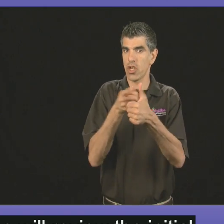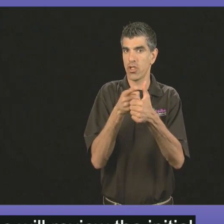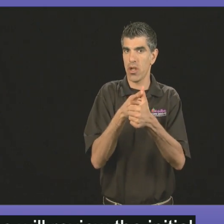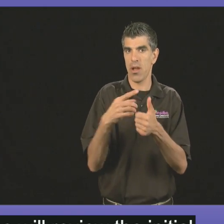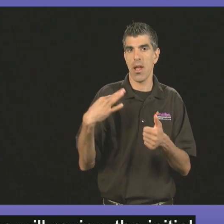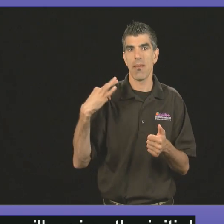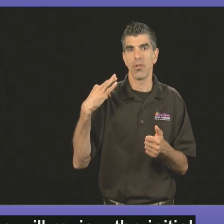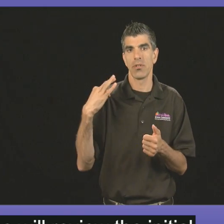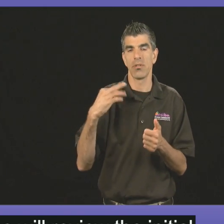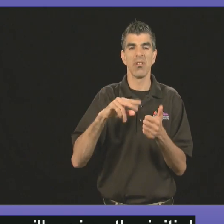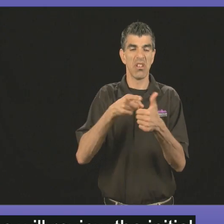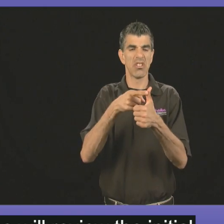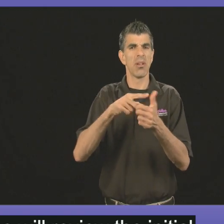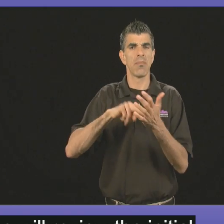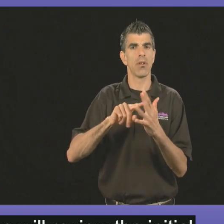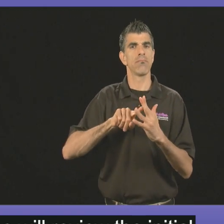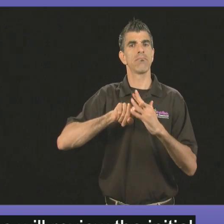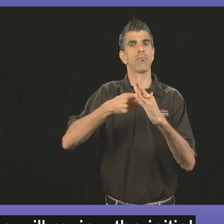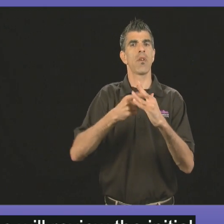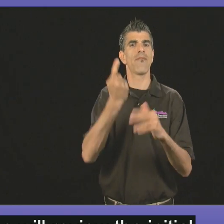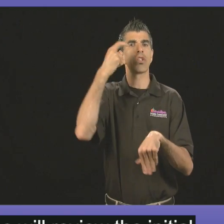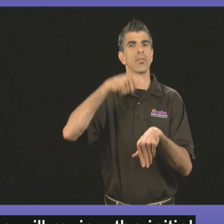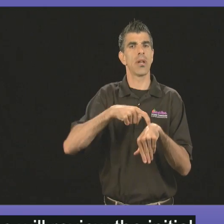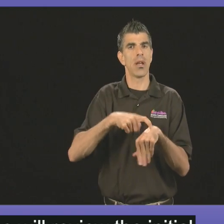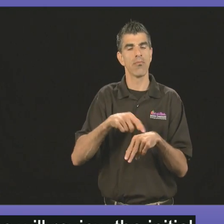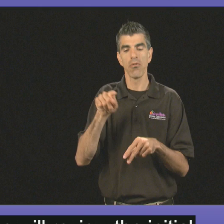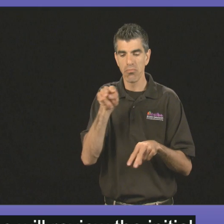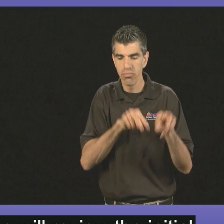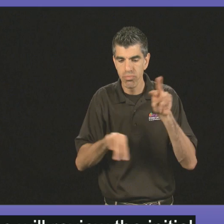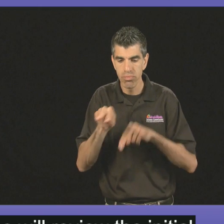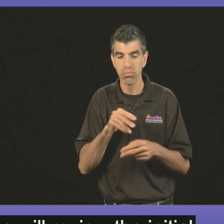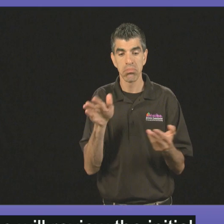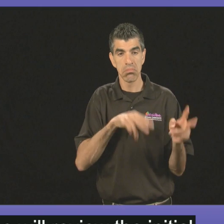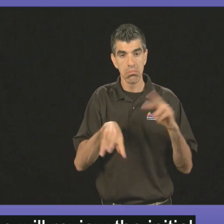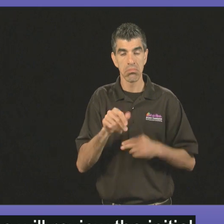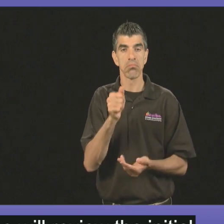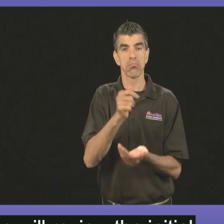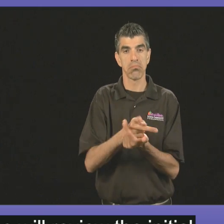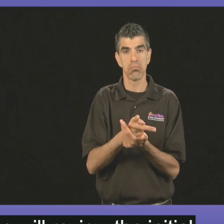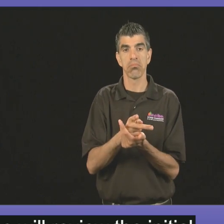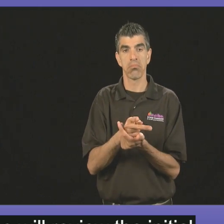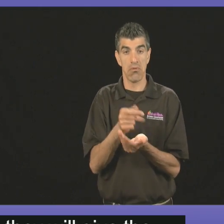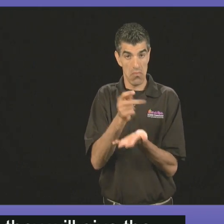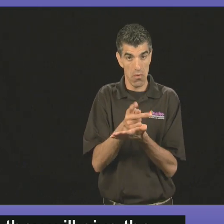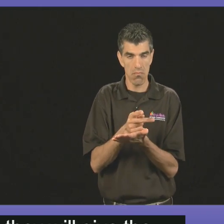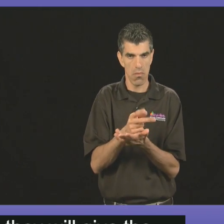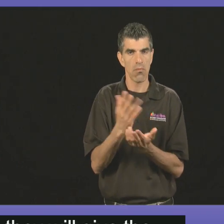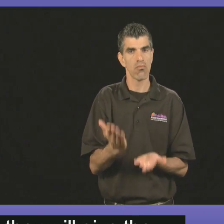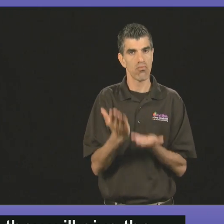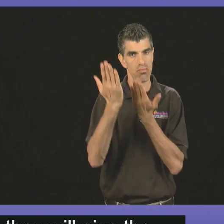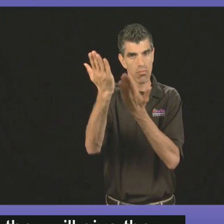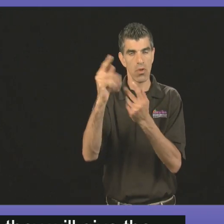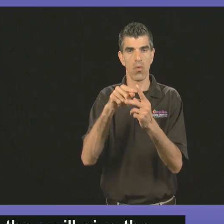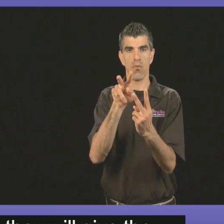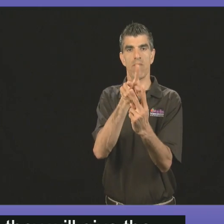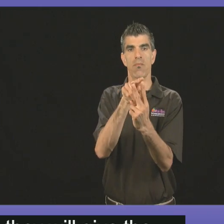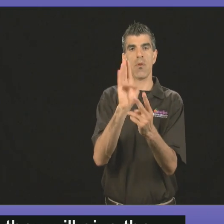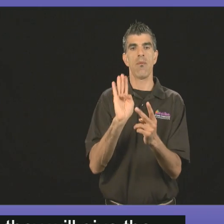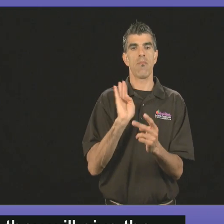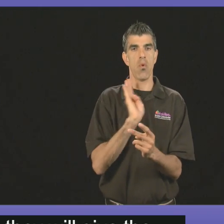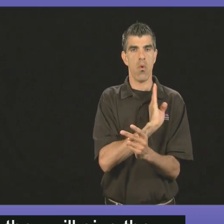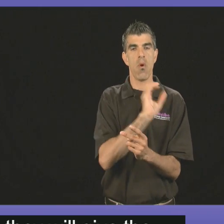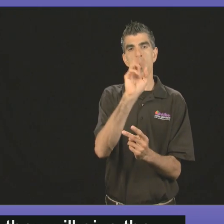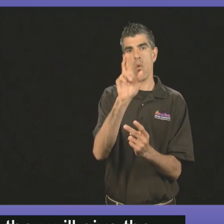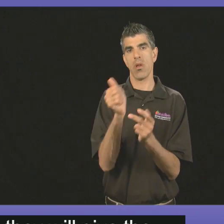The committee will review the initial or first-time applications, at which time they will